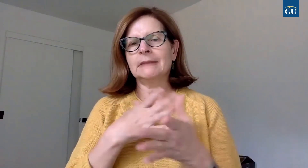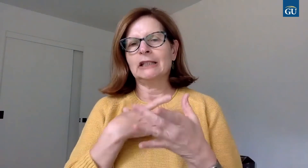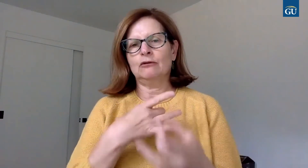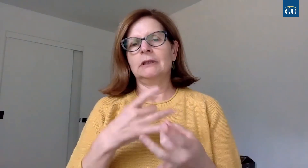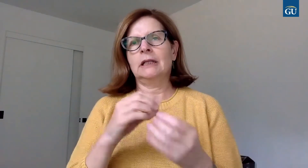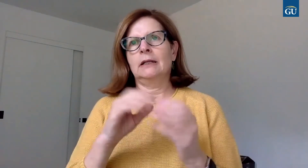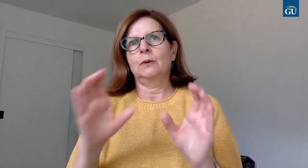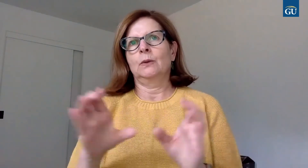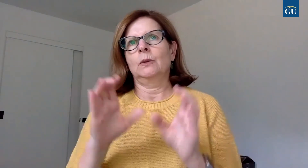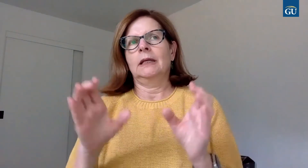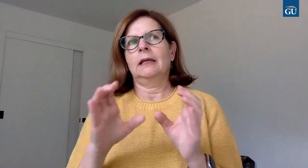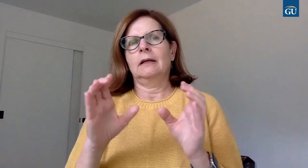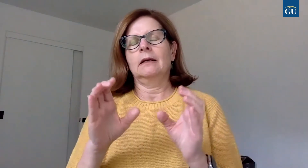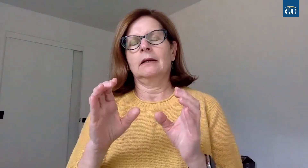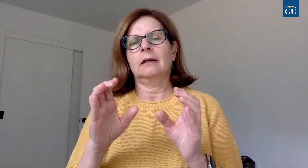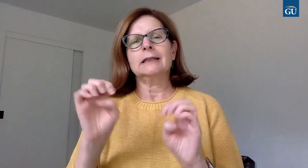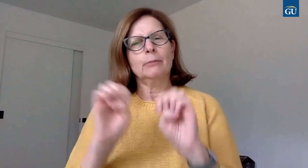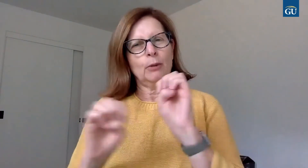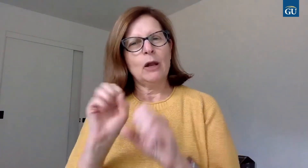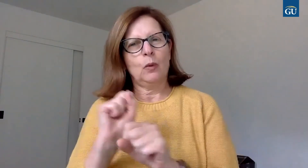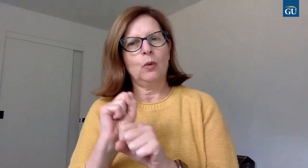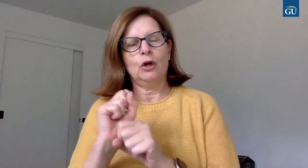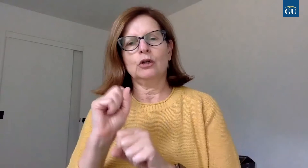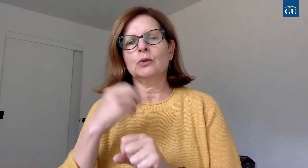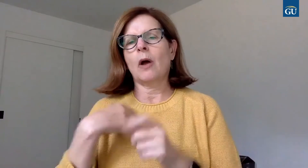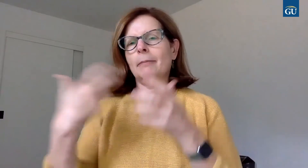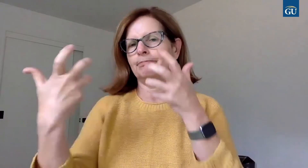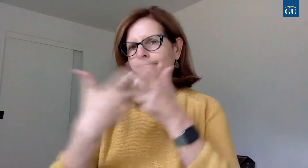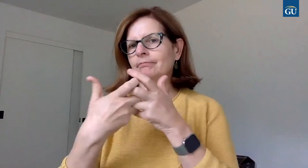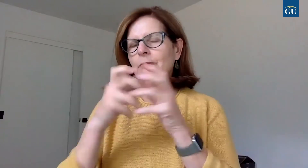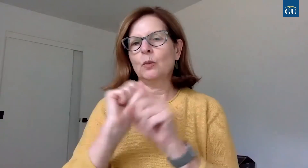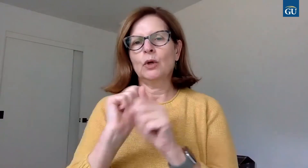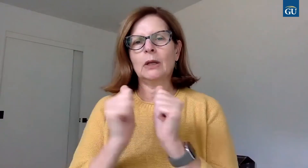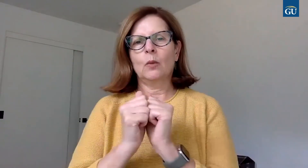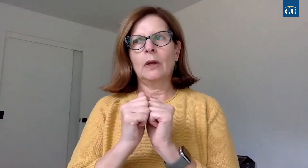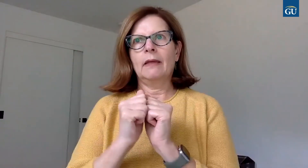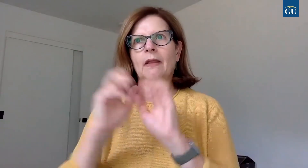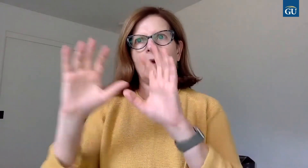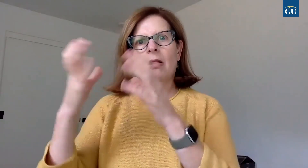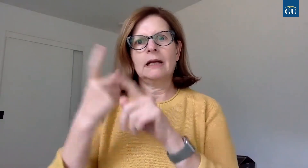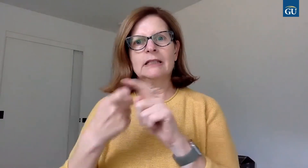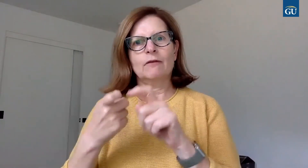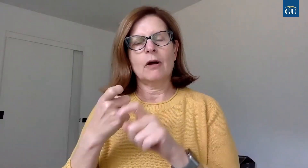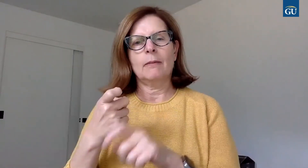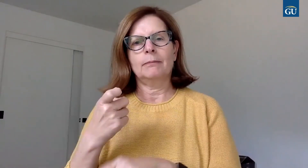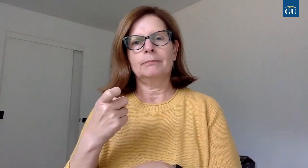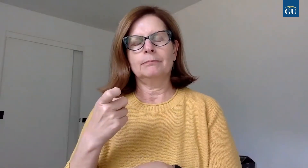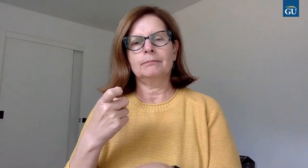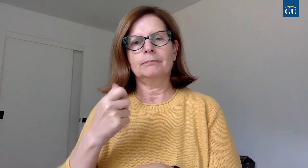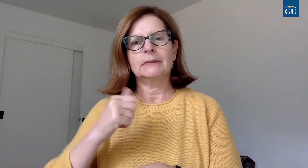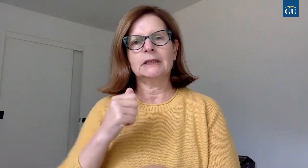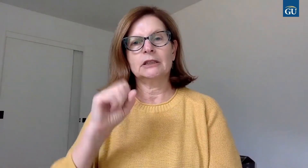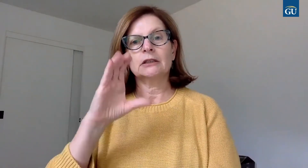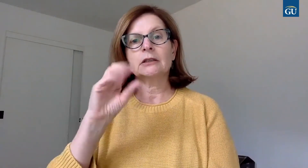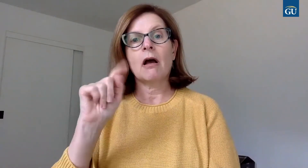more interested in doing experimental work. So, I am doing a joint project with a collective